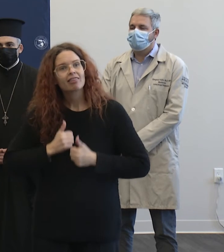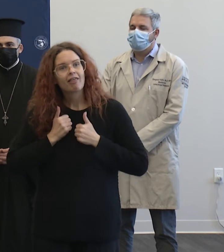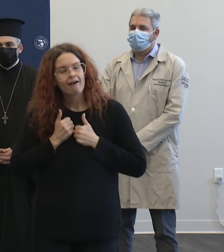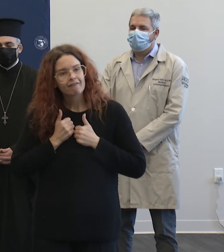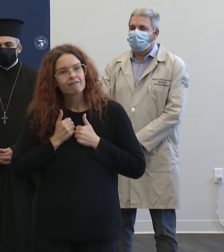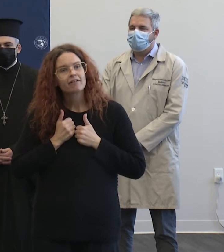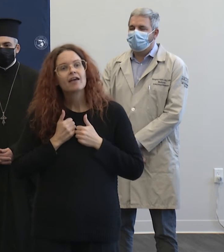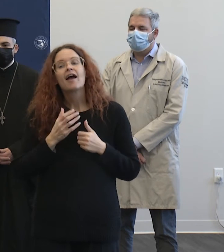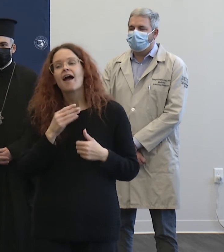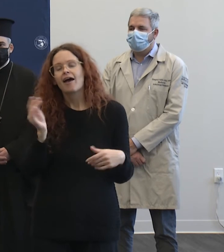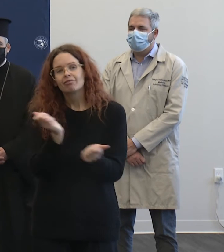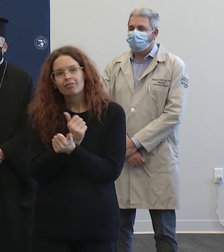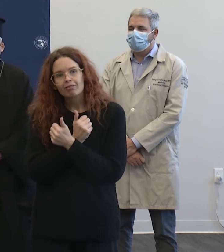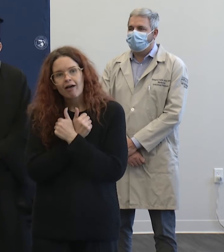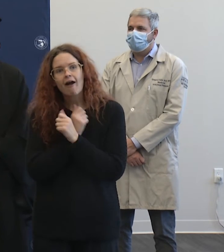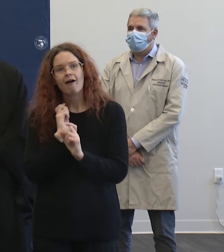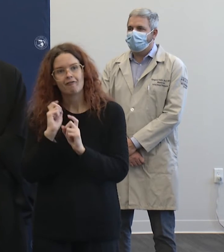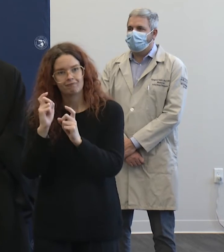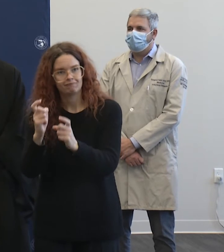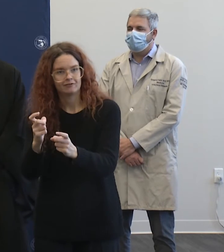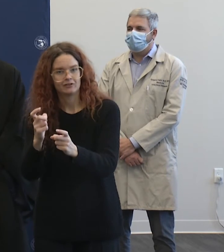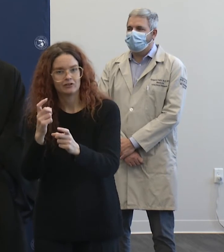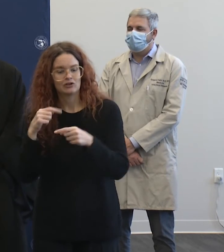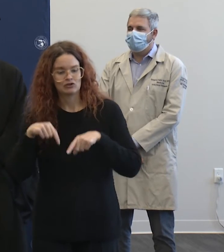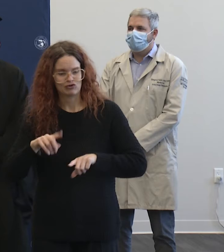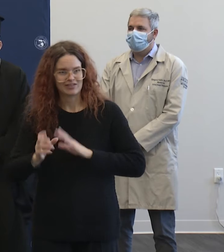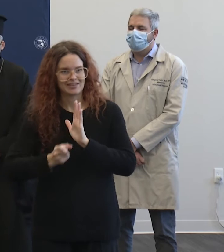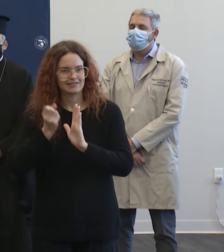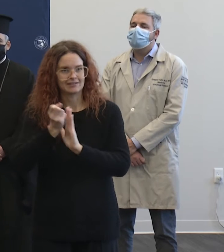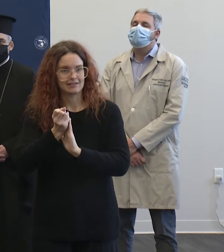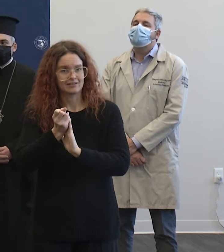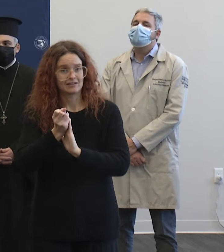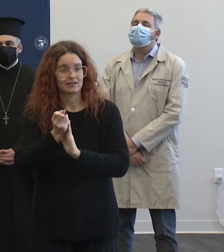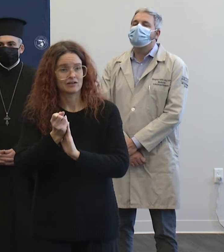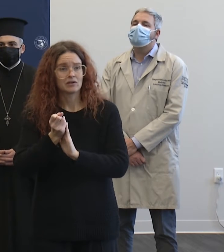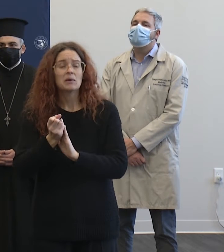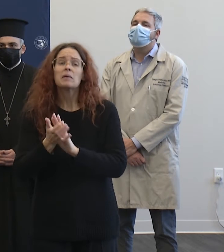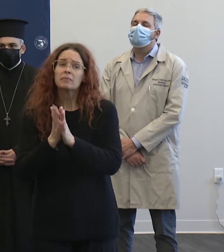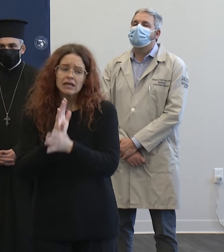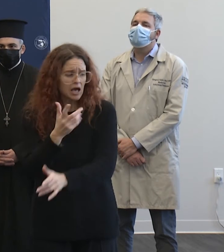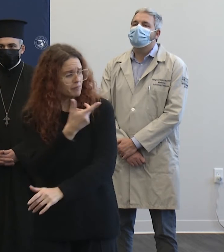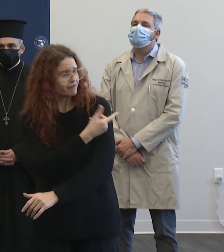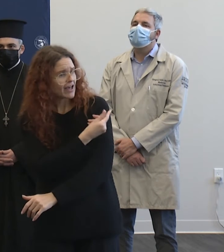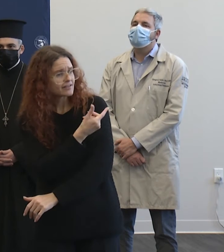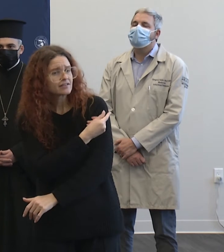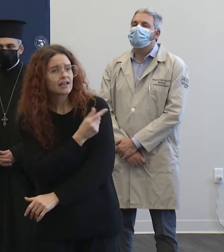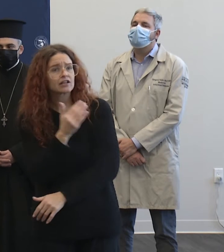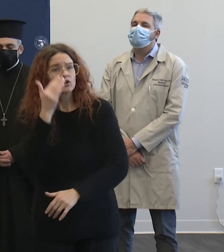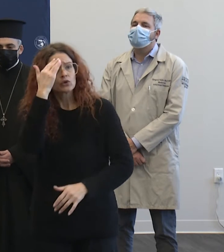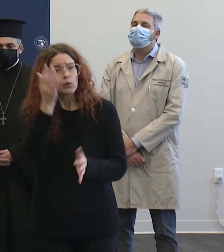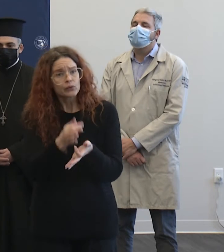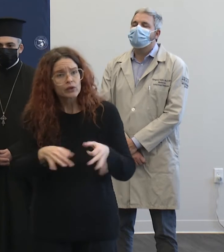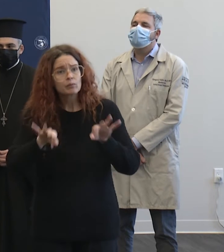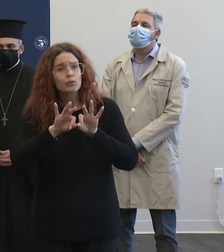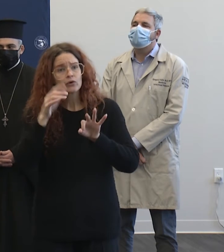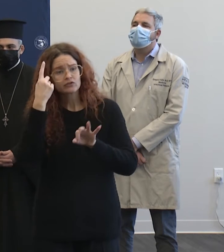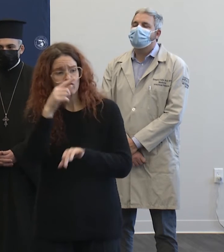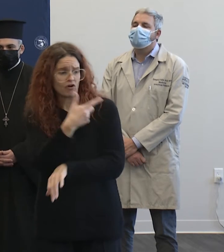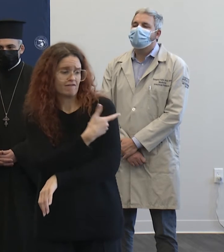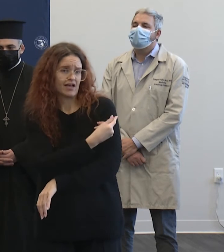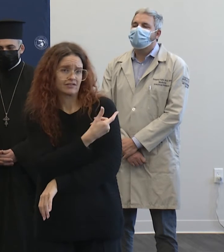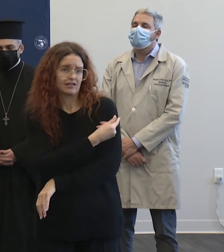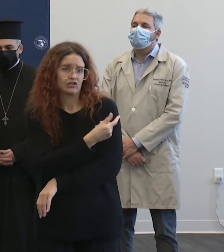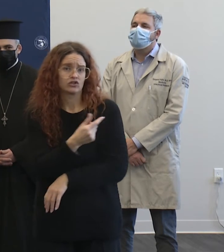the gift of love during the season of giving, that we get vaccinated, know the importance of it, know